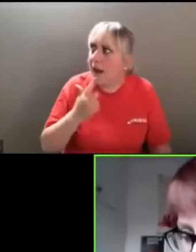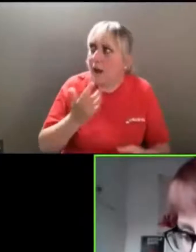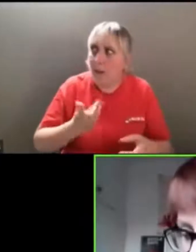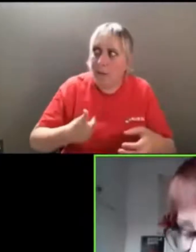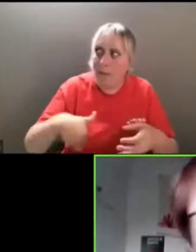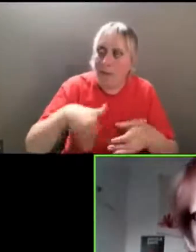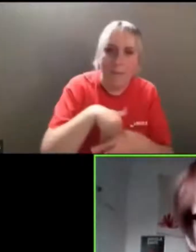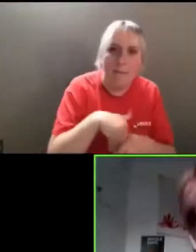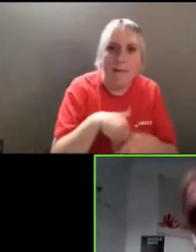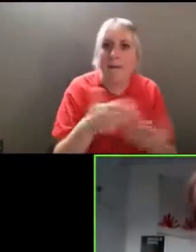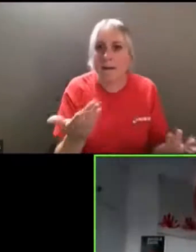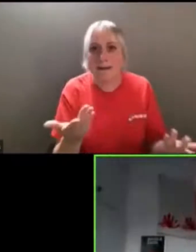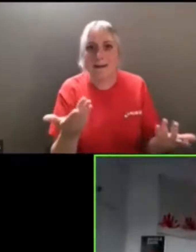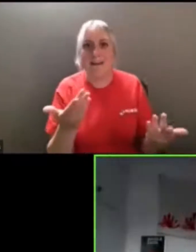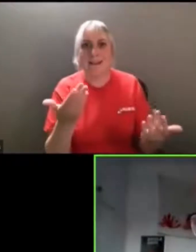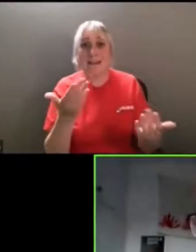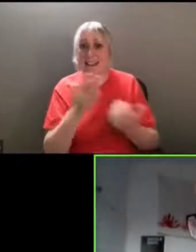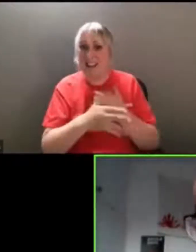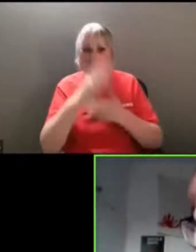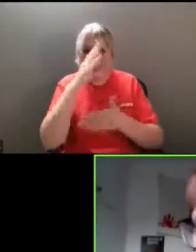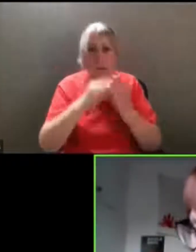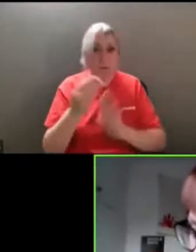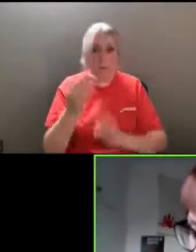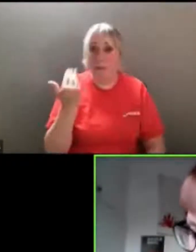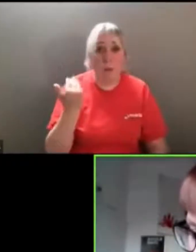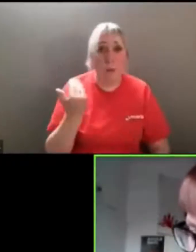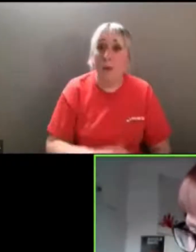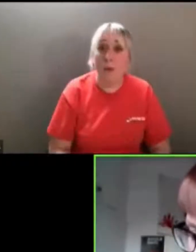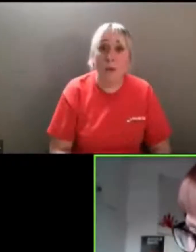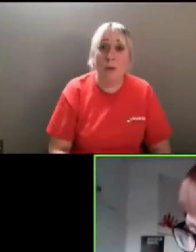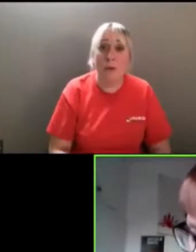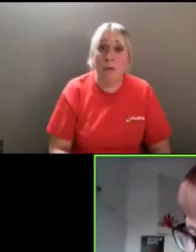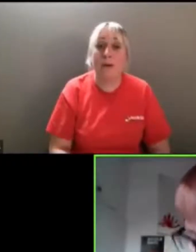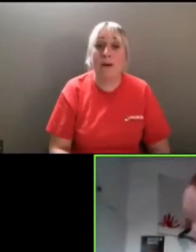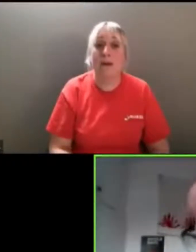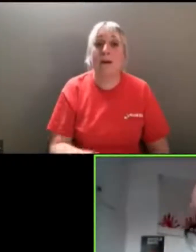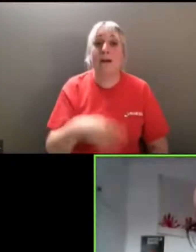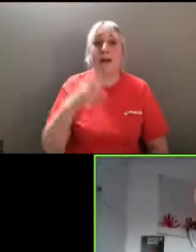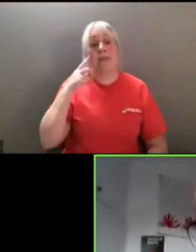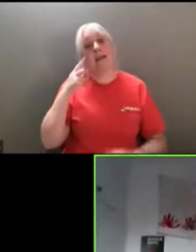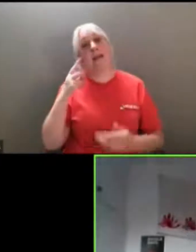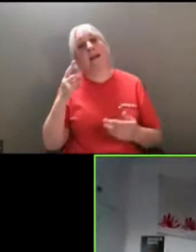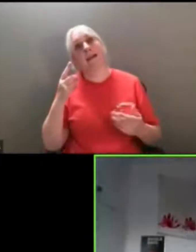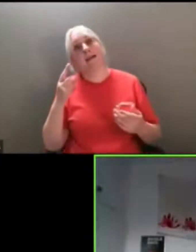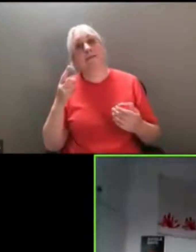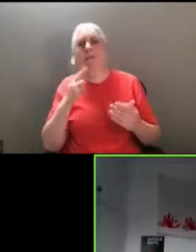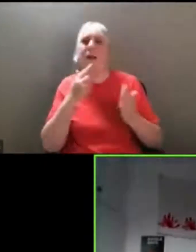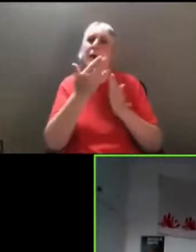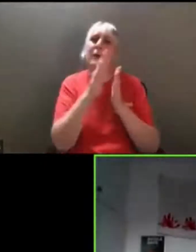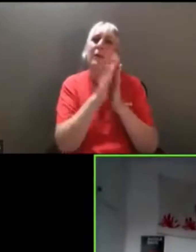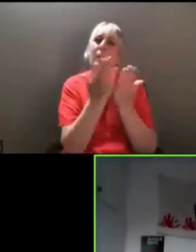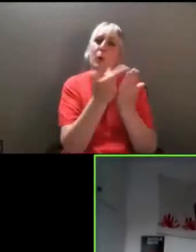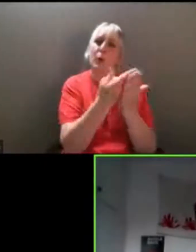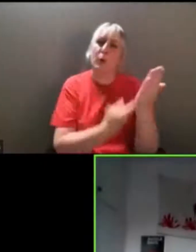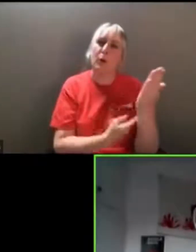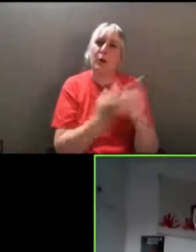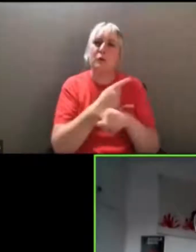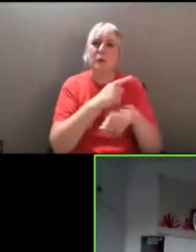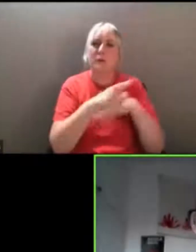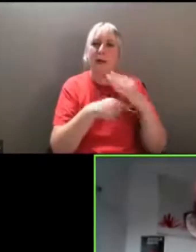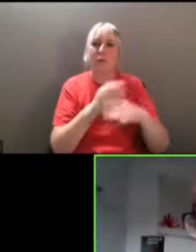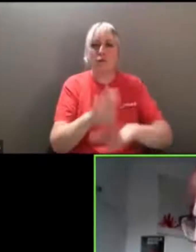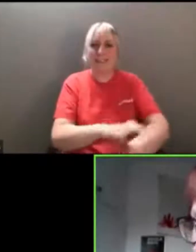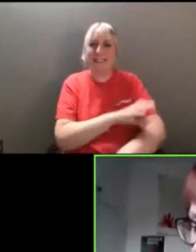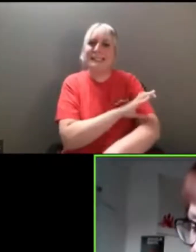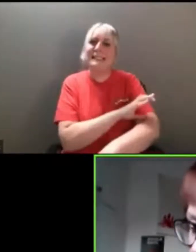never felt before in his life. And I think that's there's a bit in the book, in the resistance chapter, where I talk